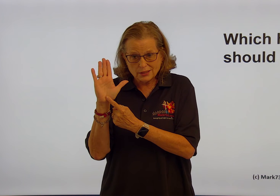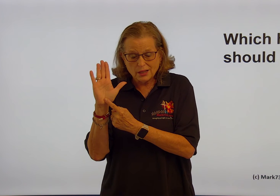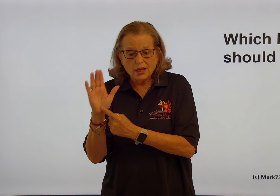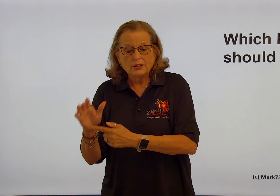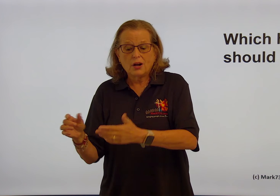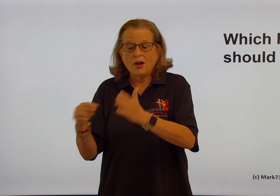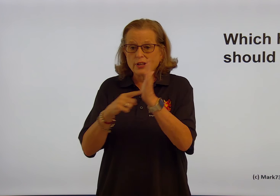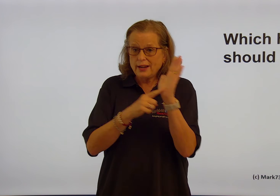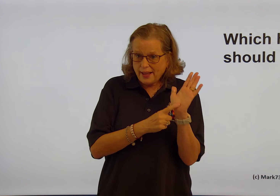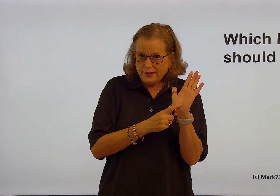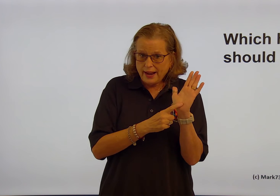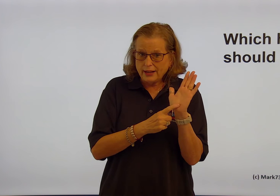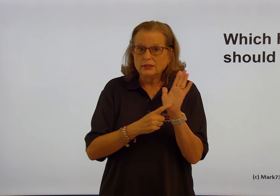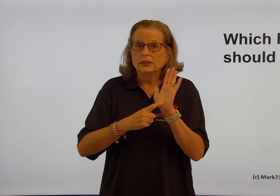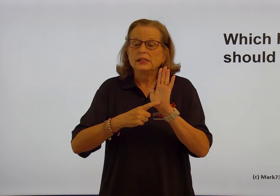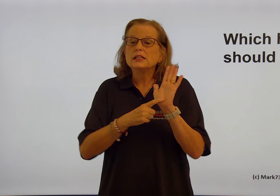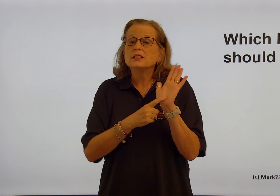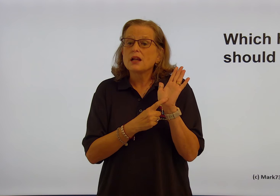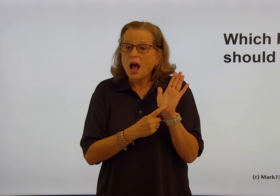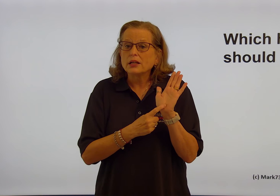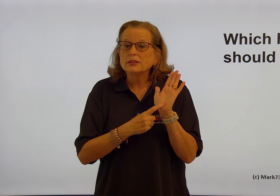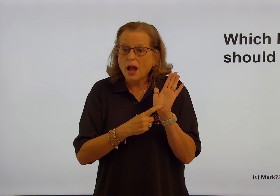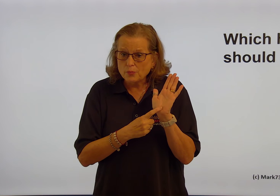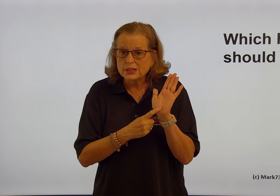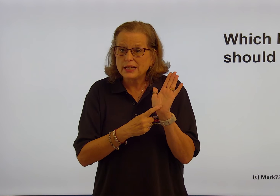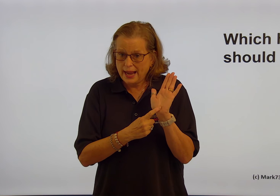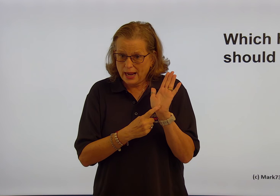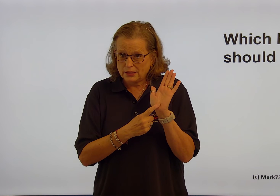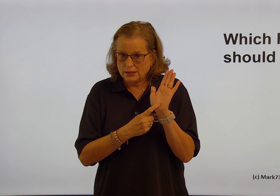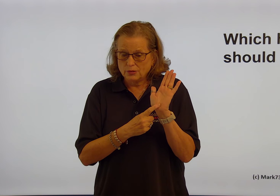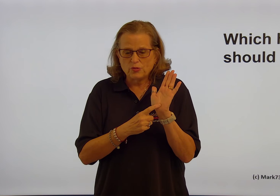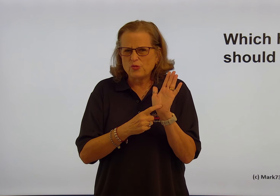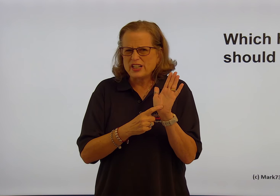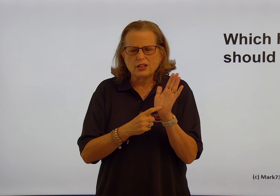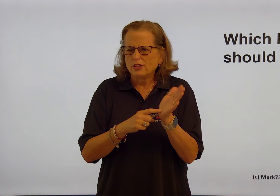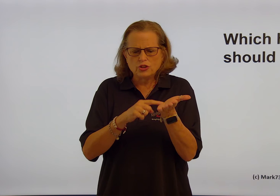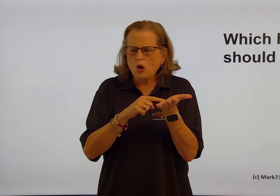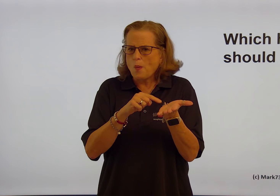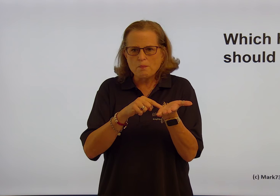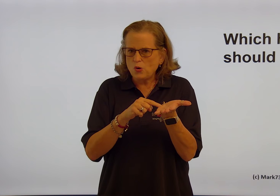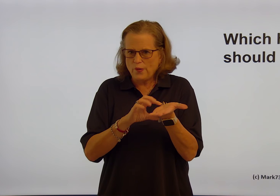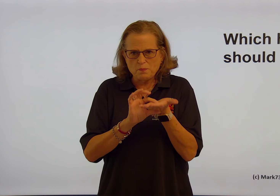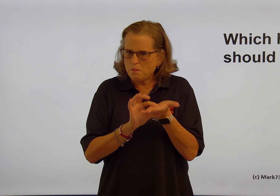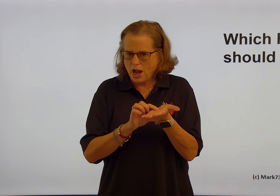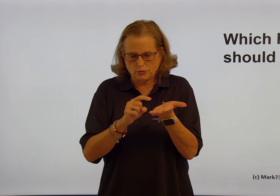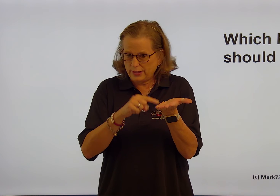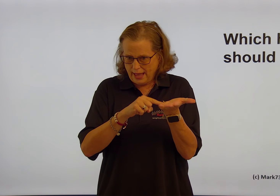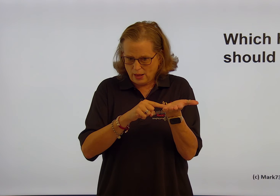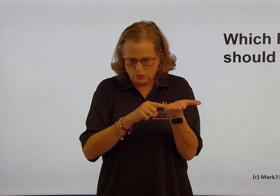The other left hand is non-dominant hand, which you don't move much with that one.